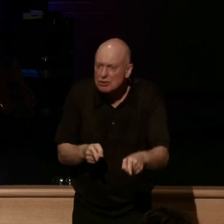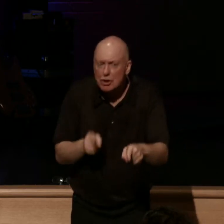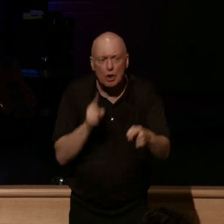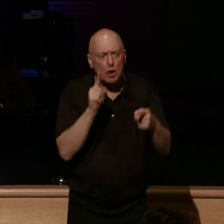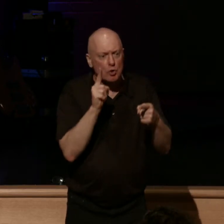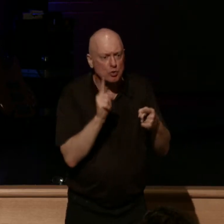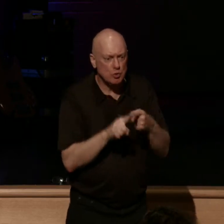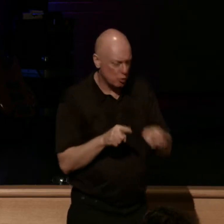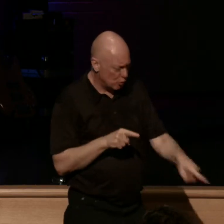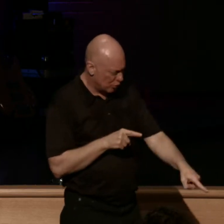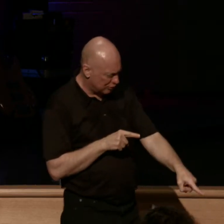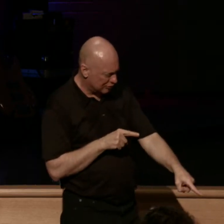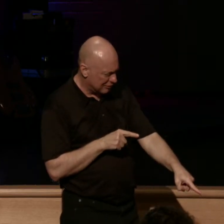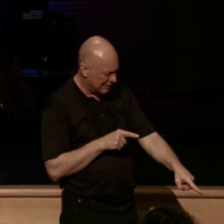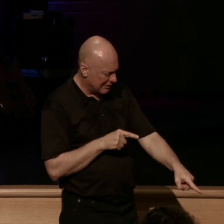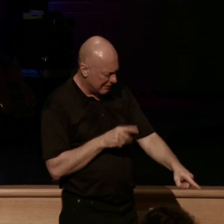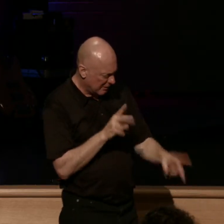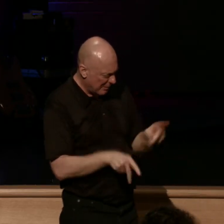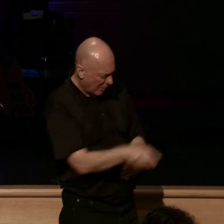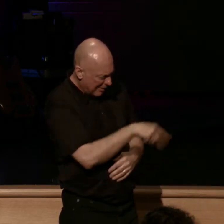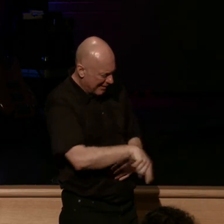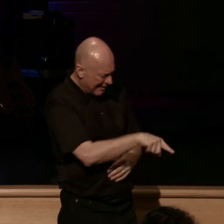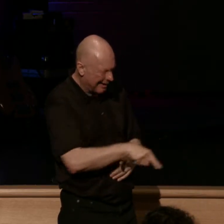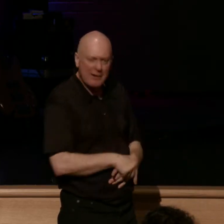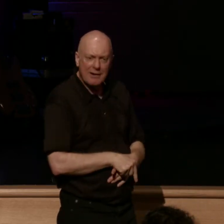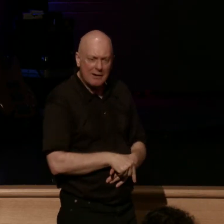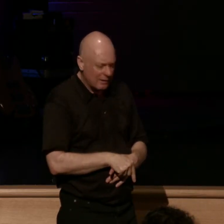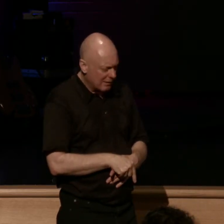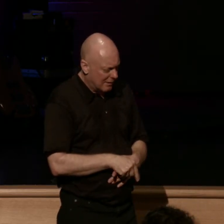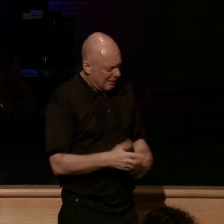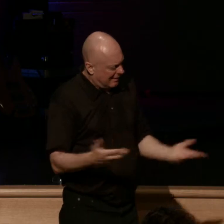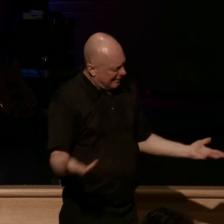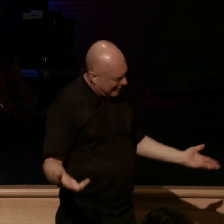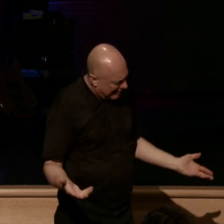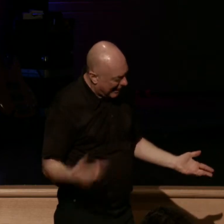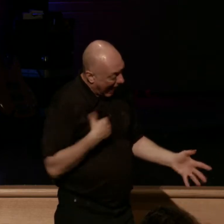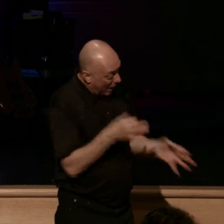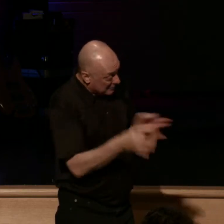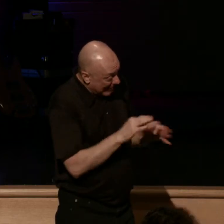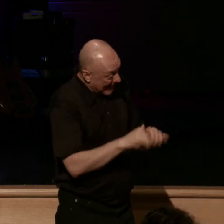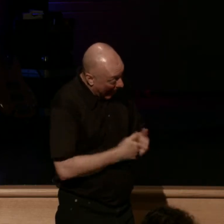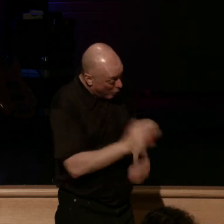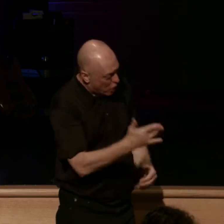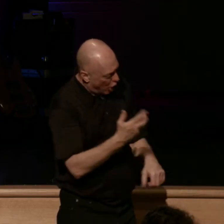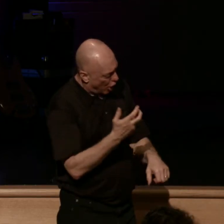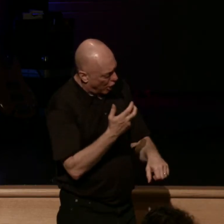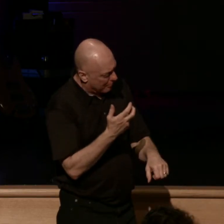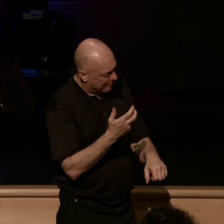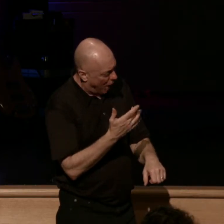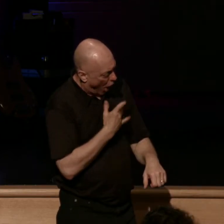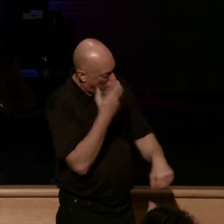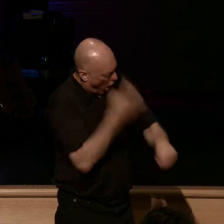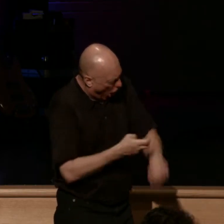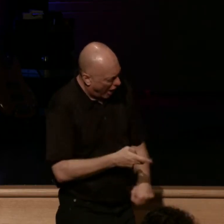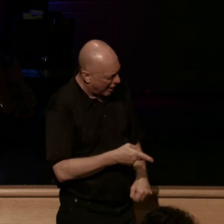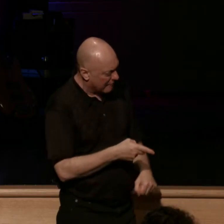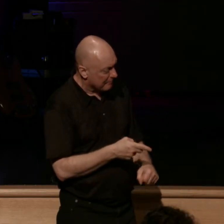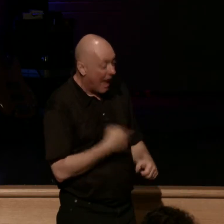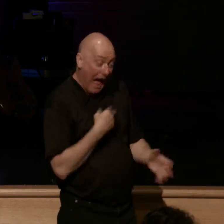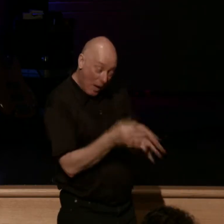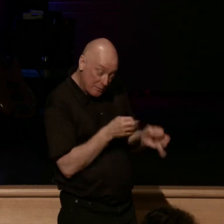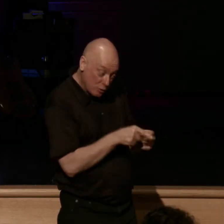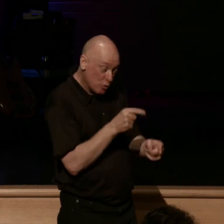to the dispute of his people. He's like, here's how your heart's been calloused. Here's how you have